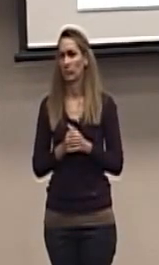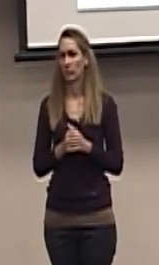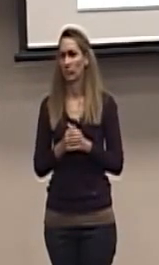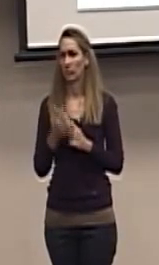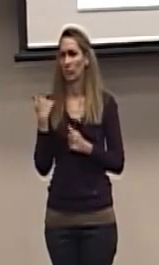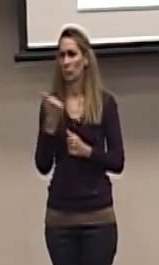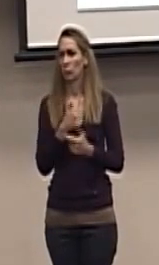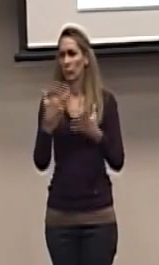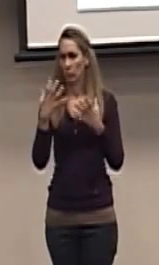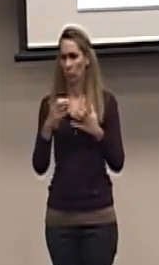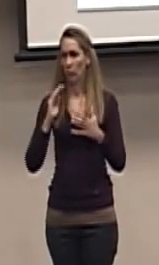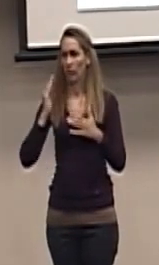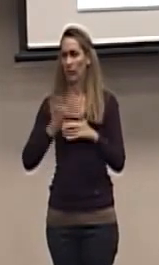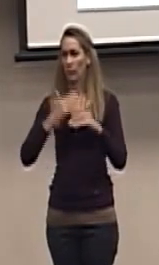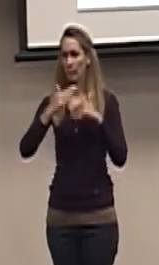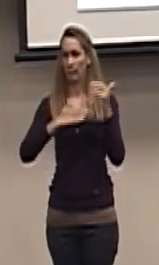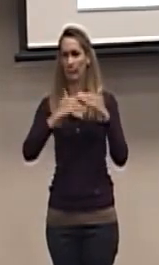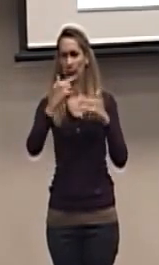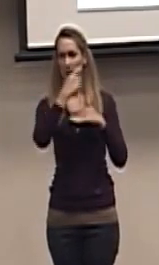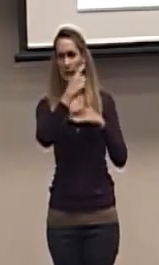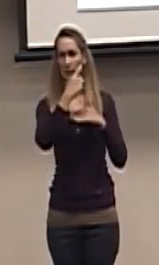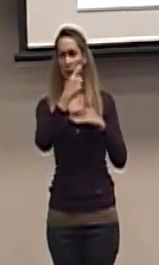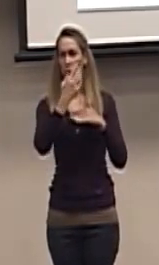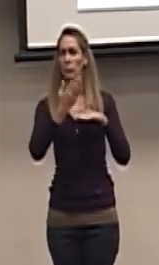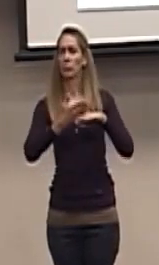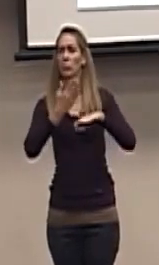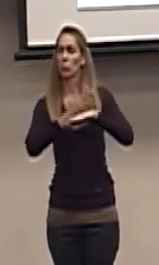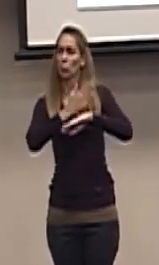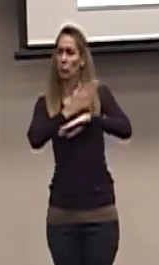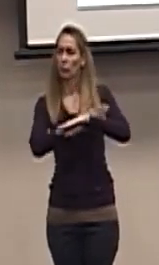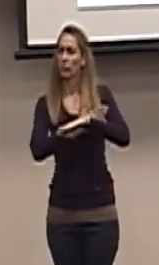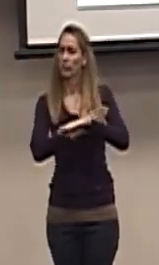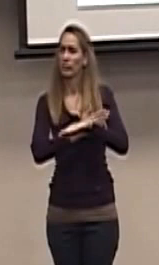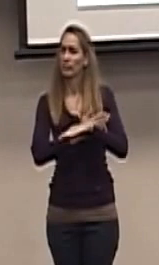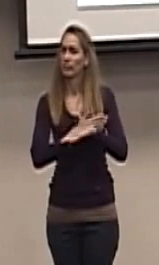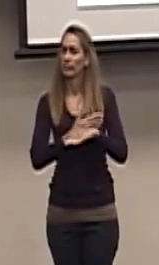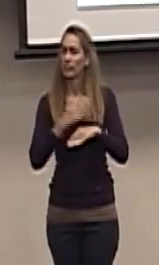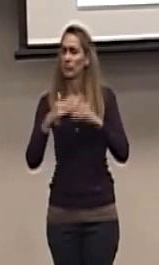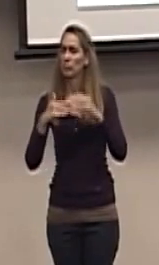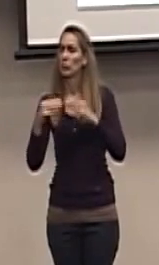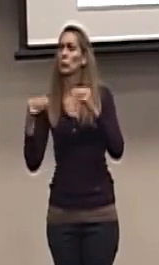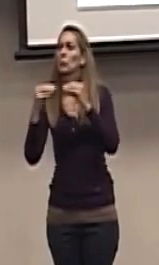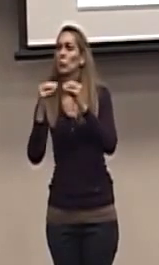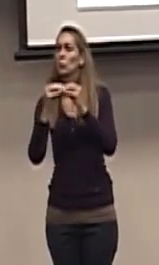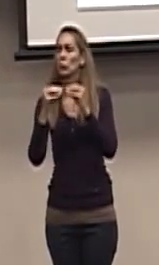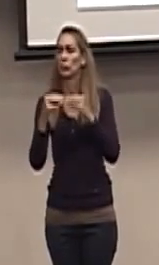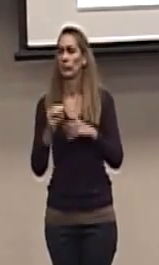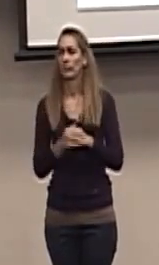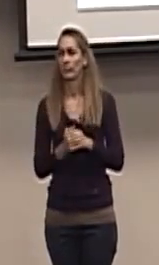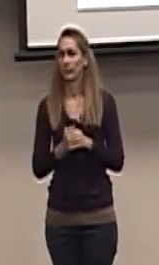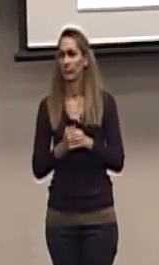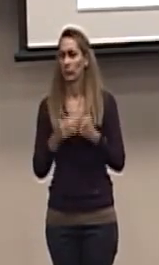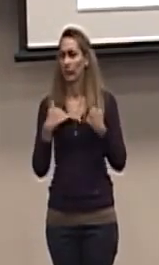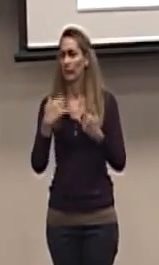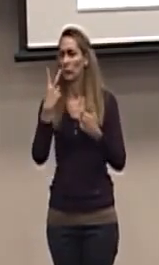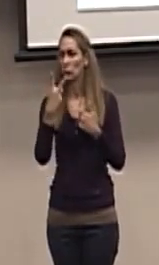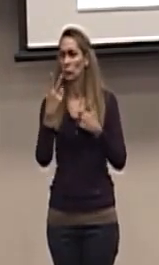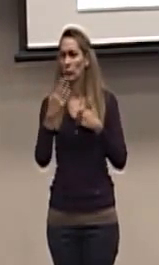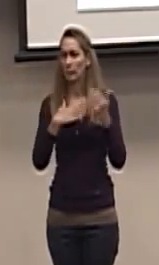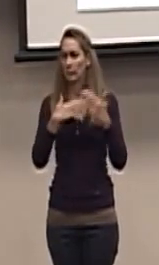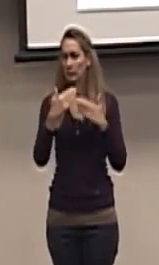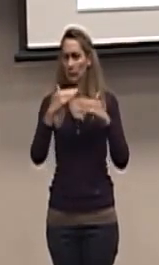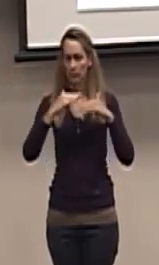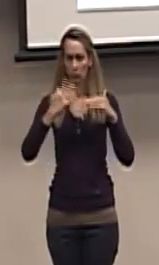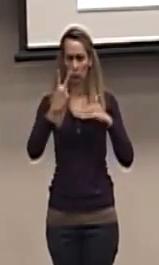the facilities that we saw. There has been 2 major buildings. The first one that was constructed